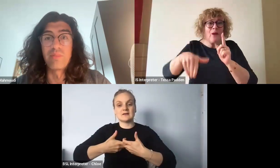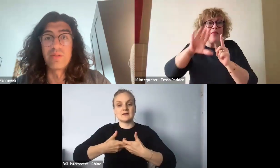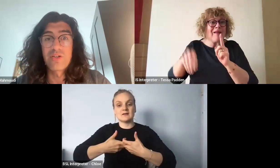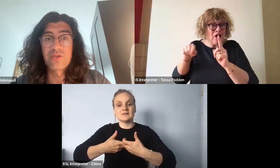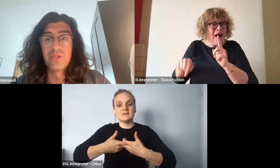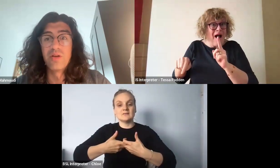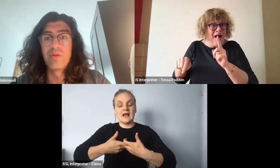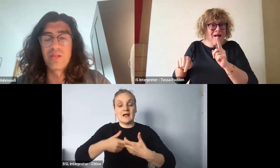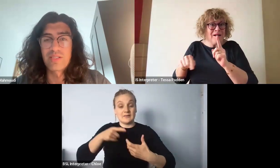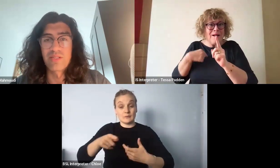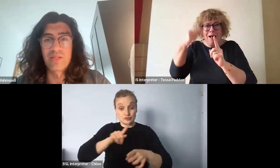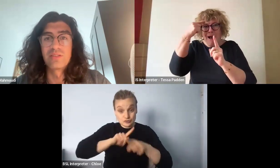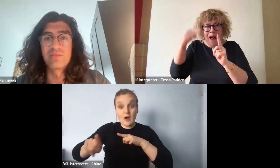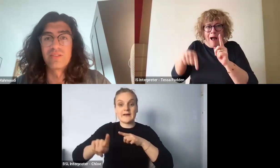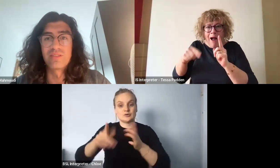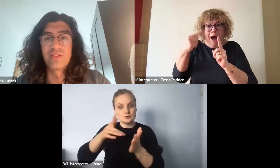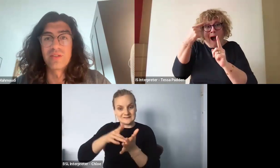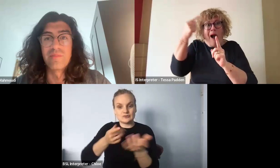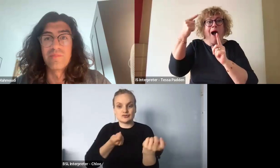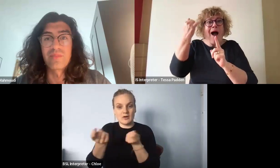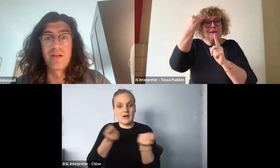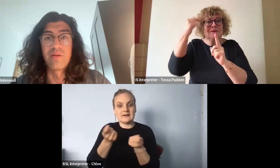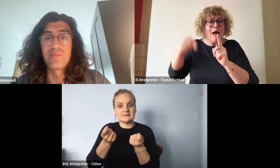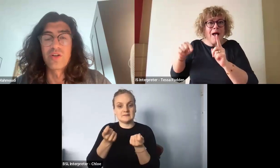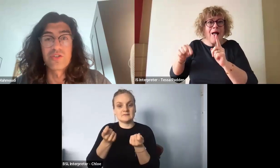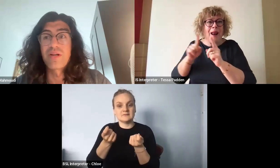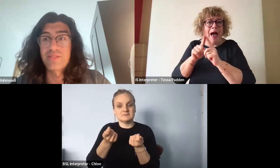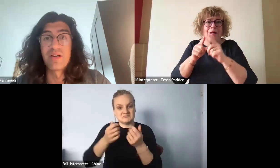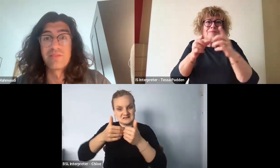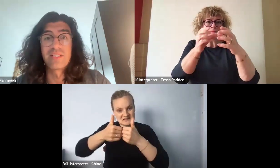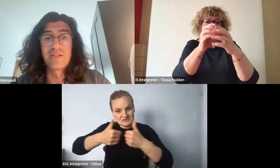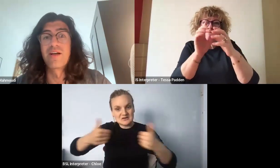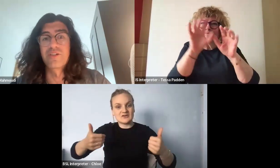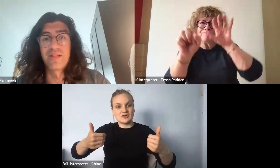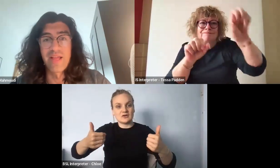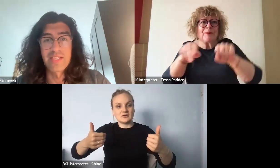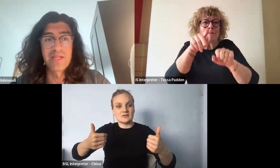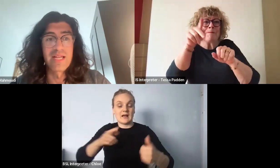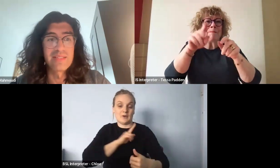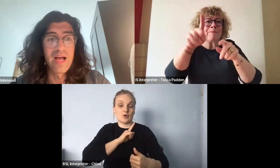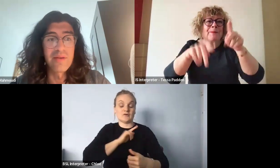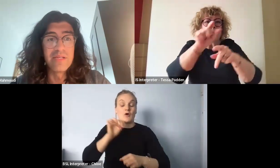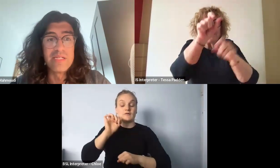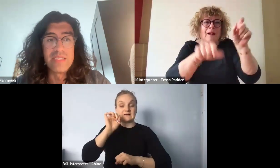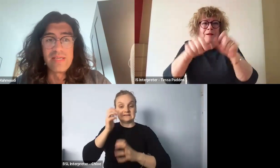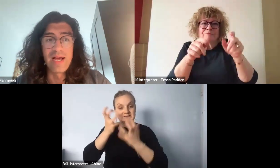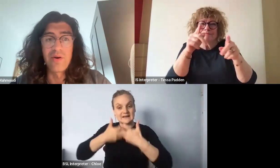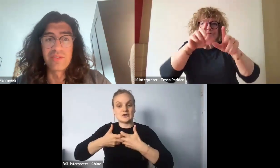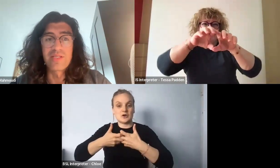full potential, purely as a result of the constraints of technological advancement at the